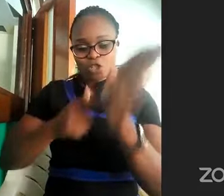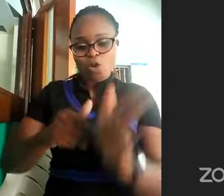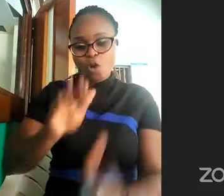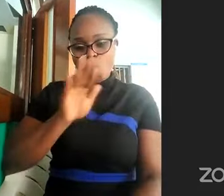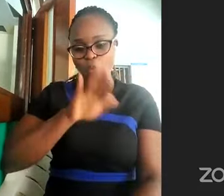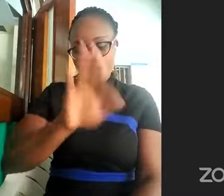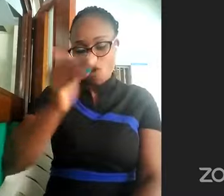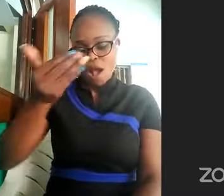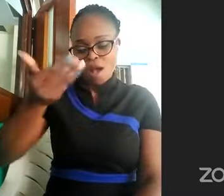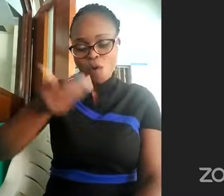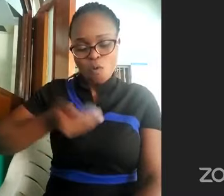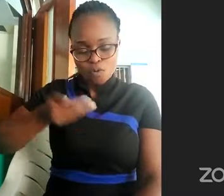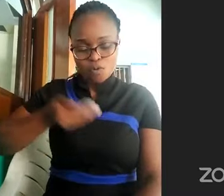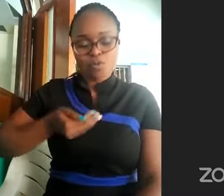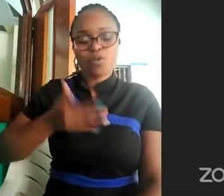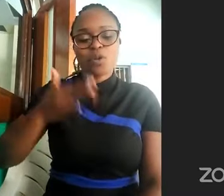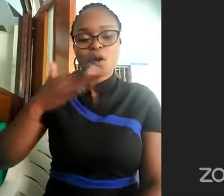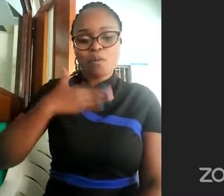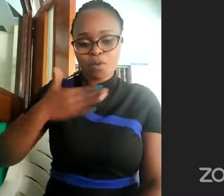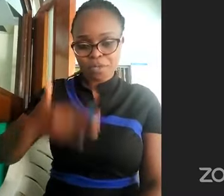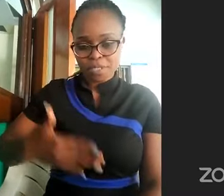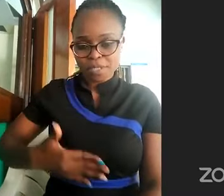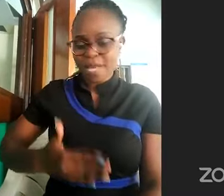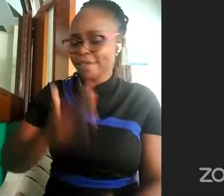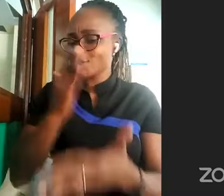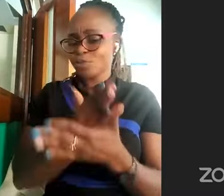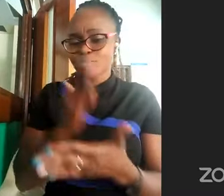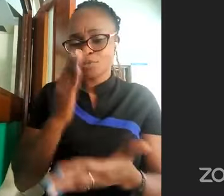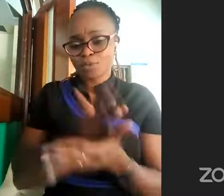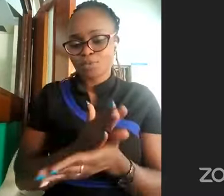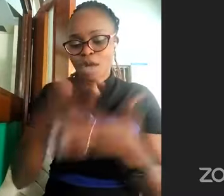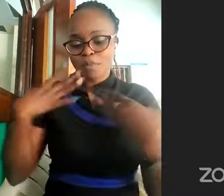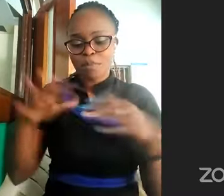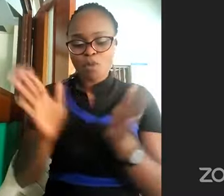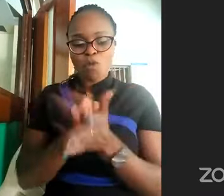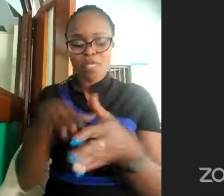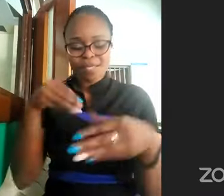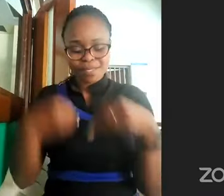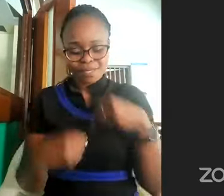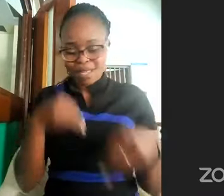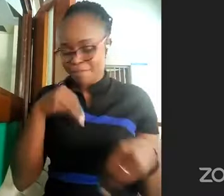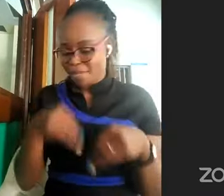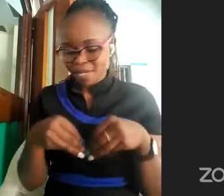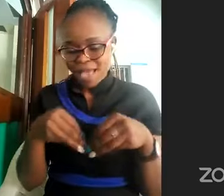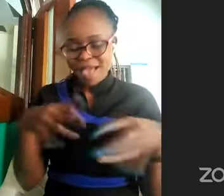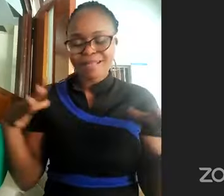that people with disability, their self-esteem are low, and